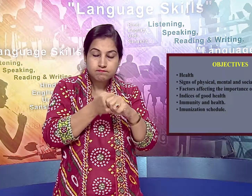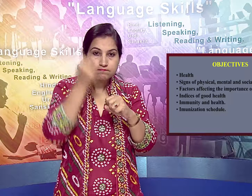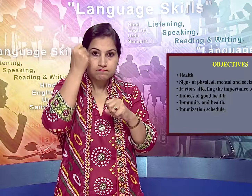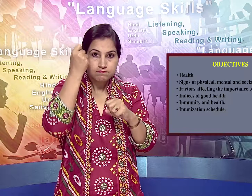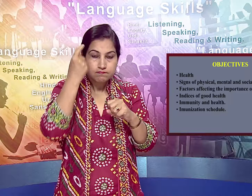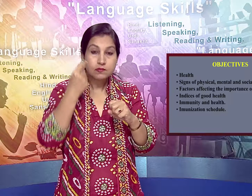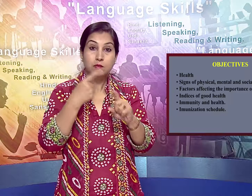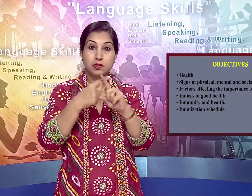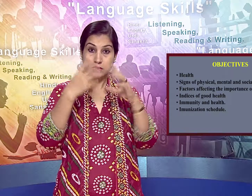and